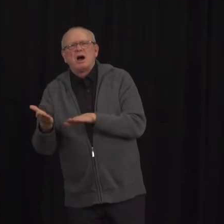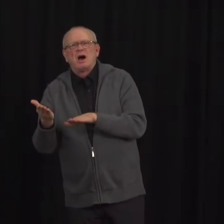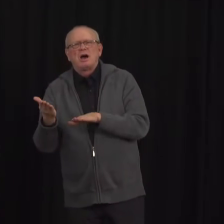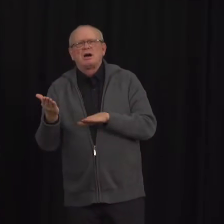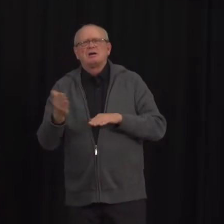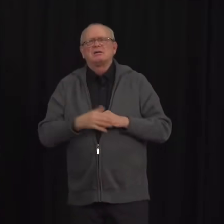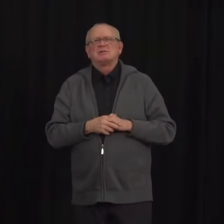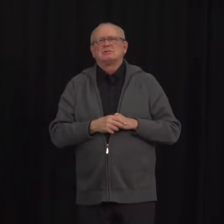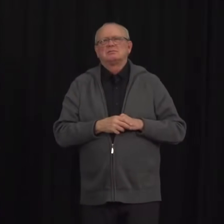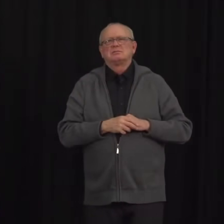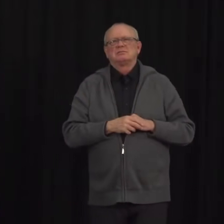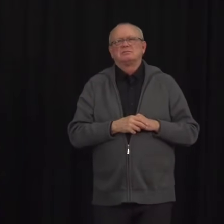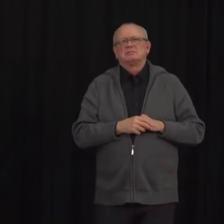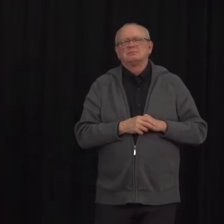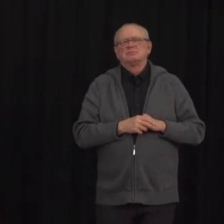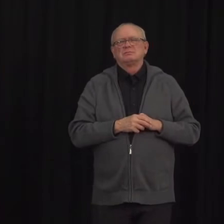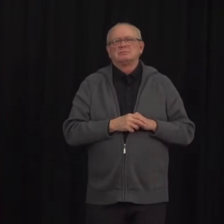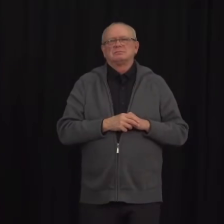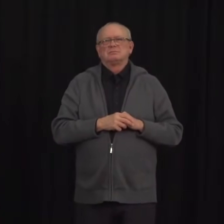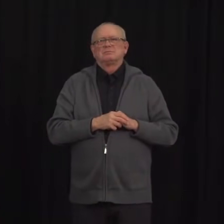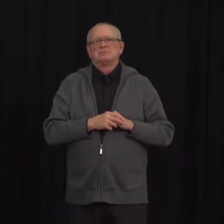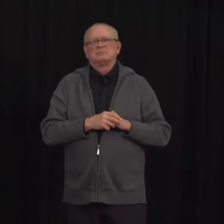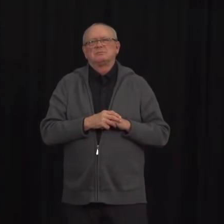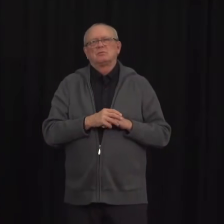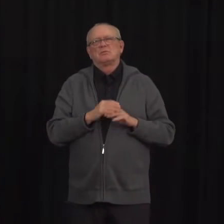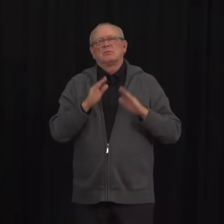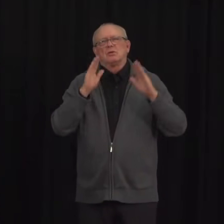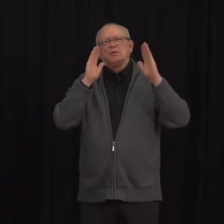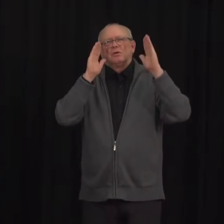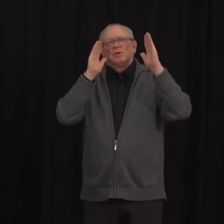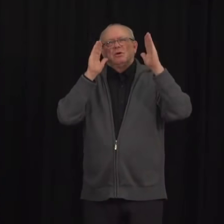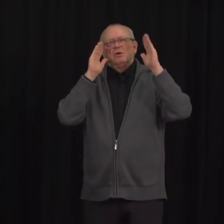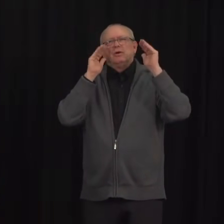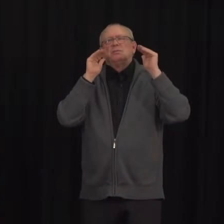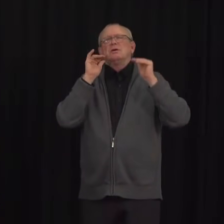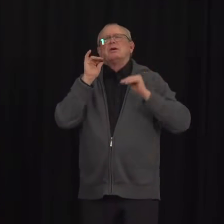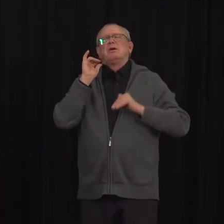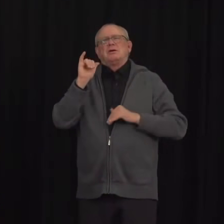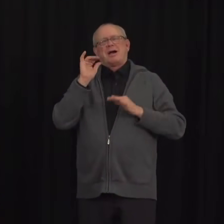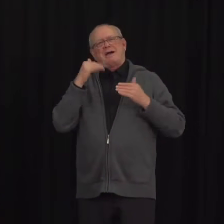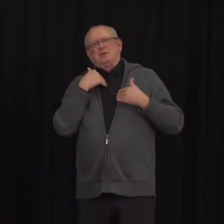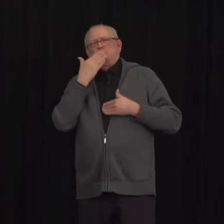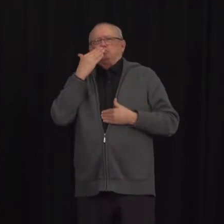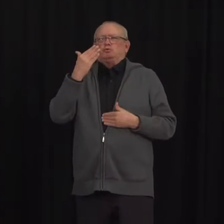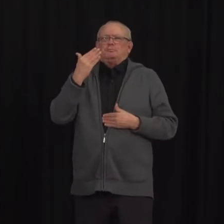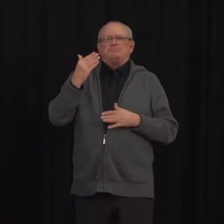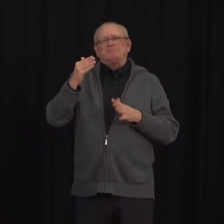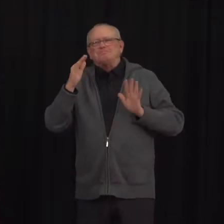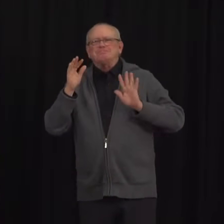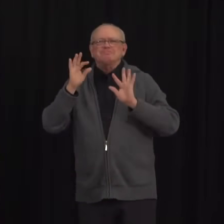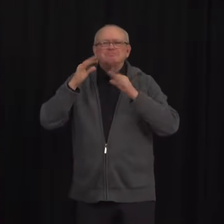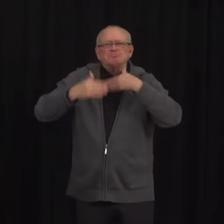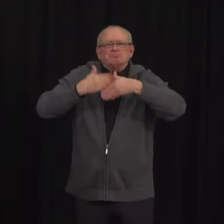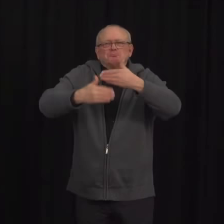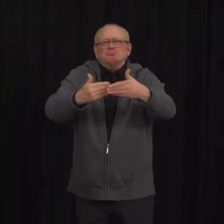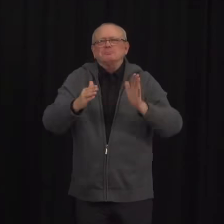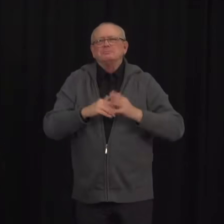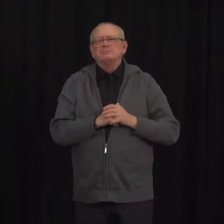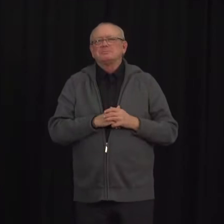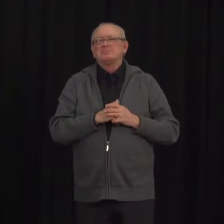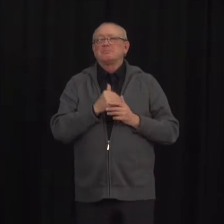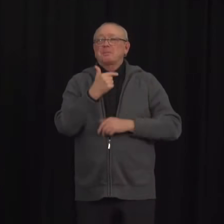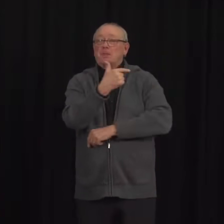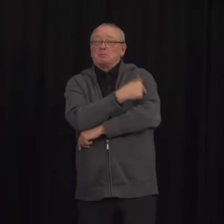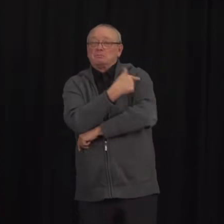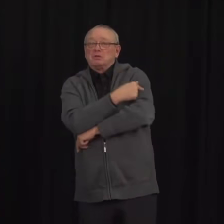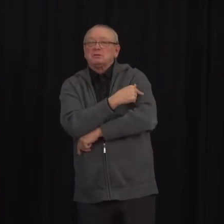hospitalized. I hope that you see this as some light in the darkness. These results of record vaccine uptake and no